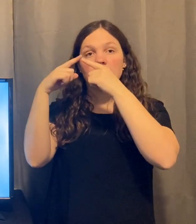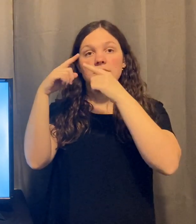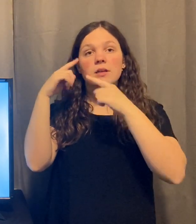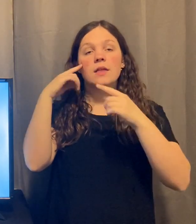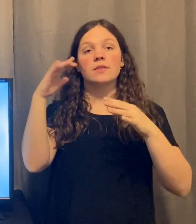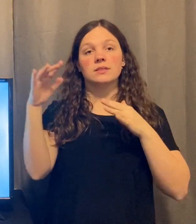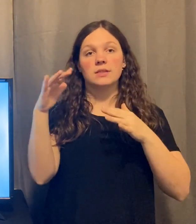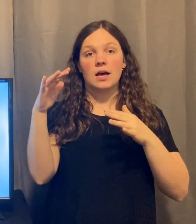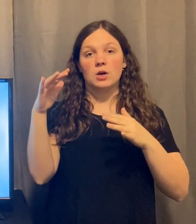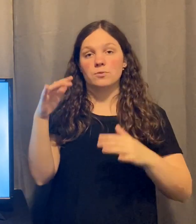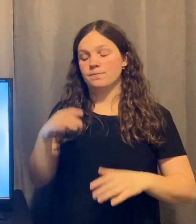processes the sound.